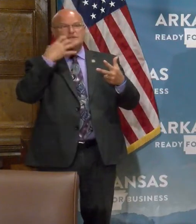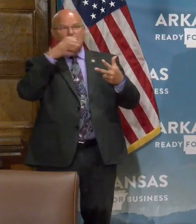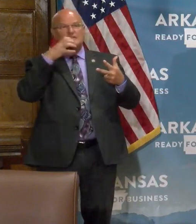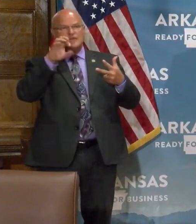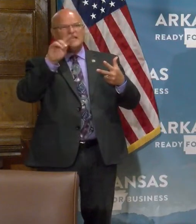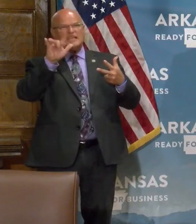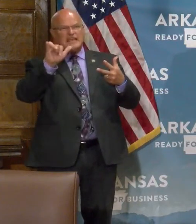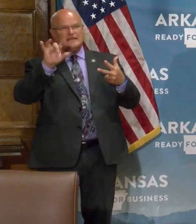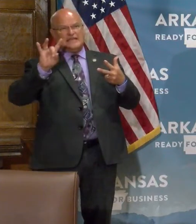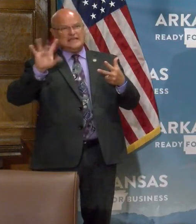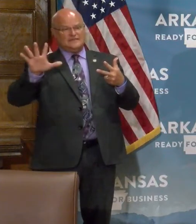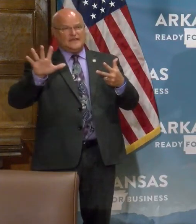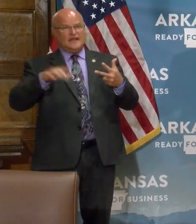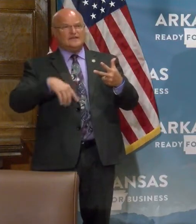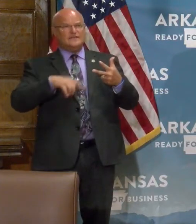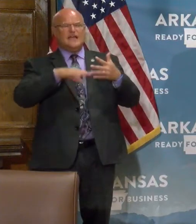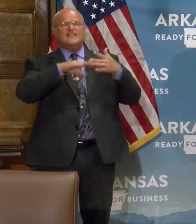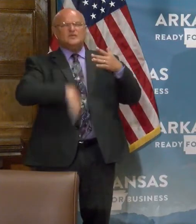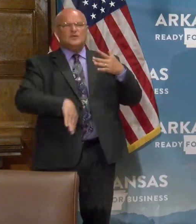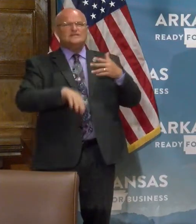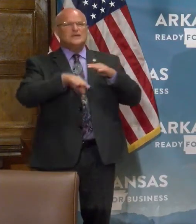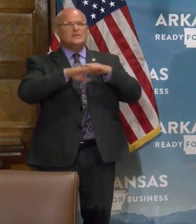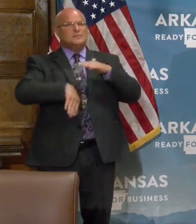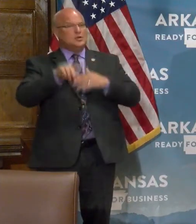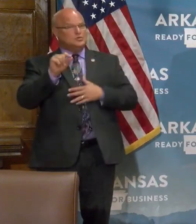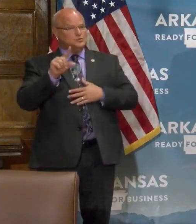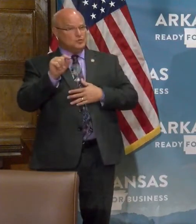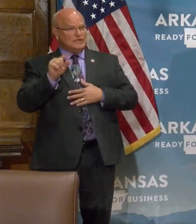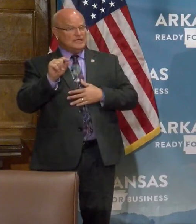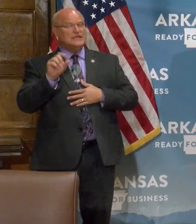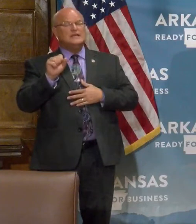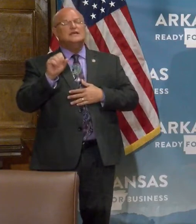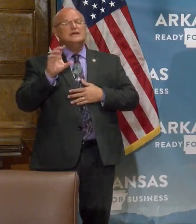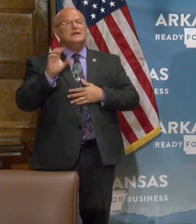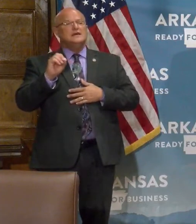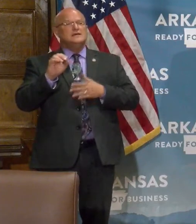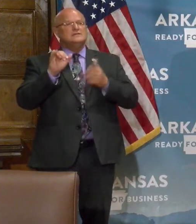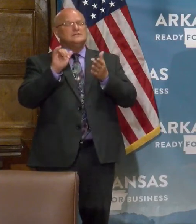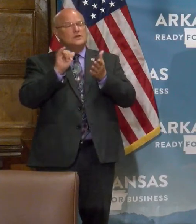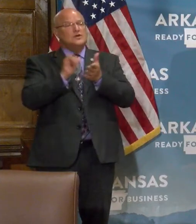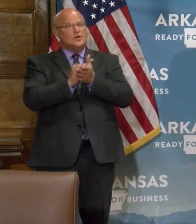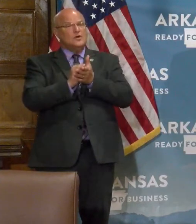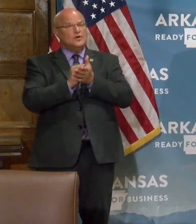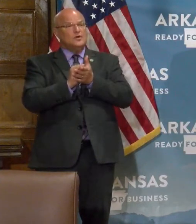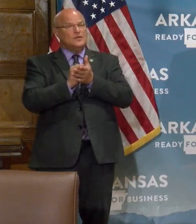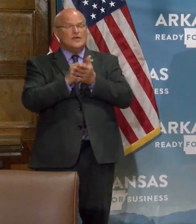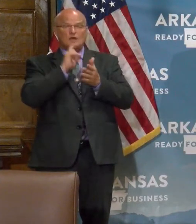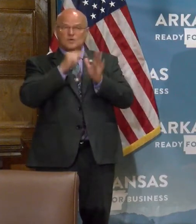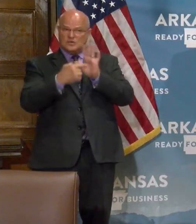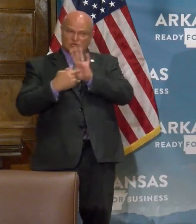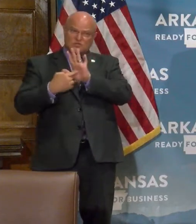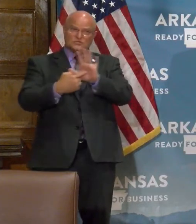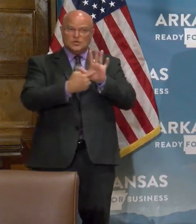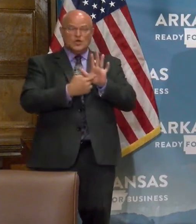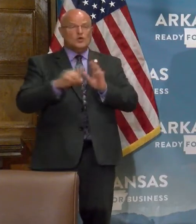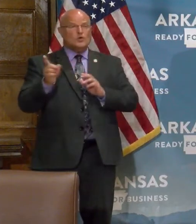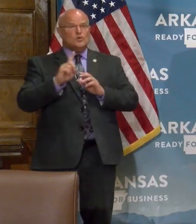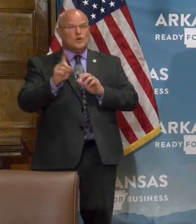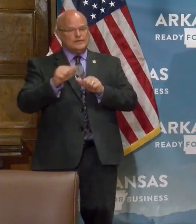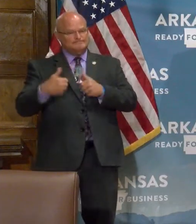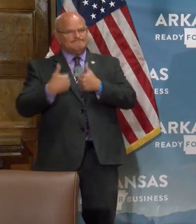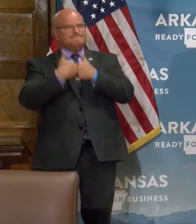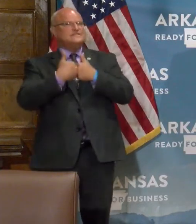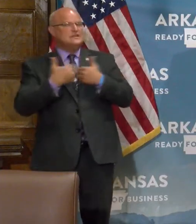County 85, and the rest were under 20. And so that really shows where the